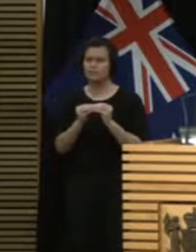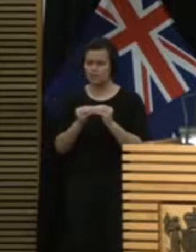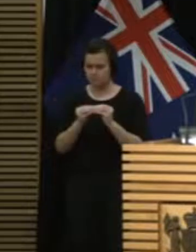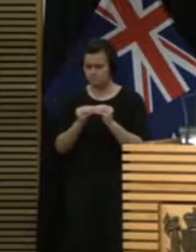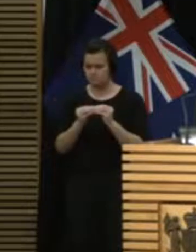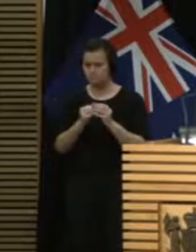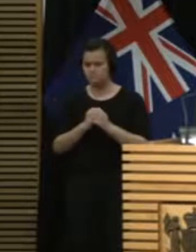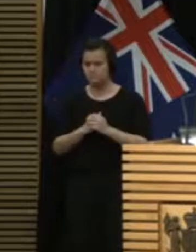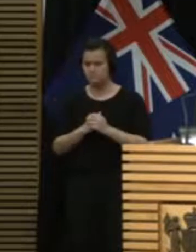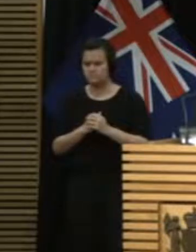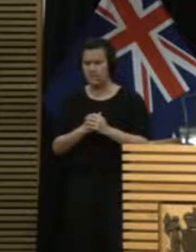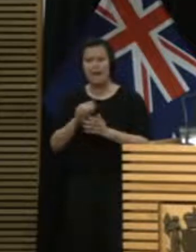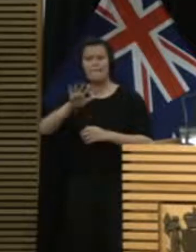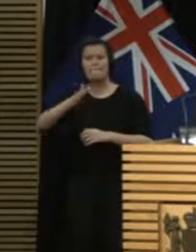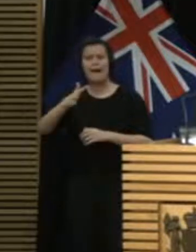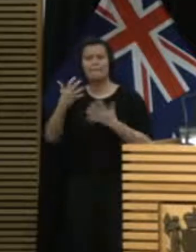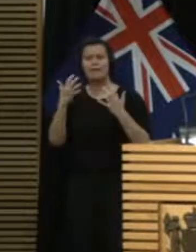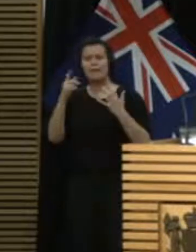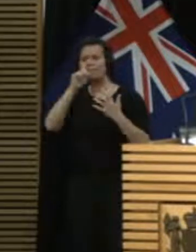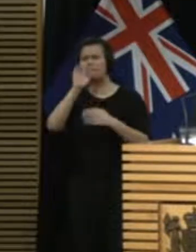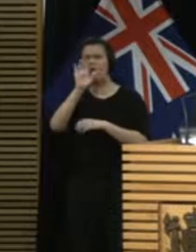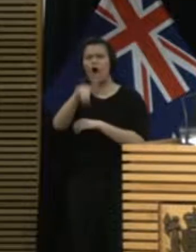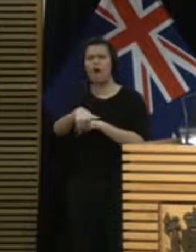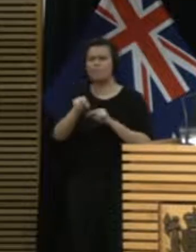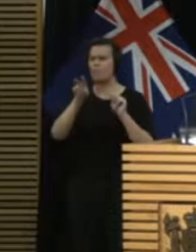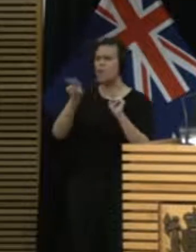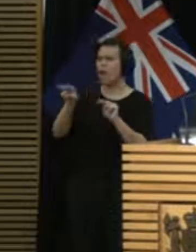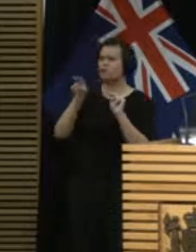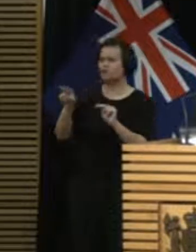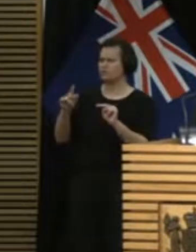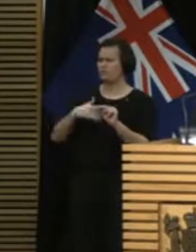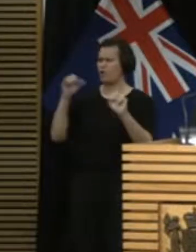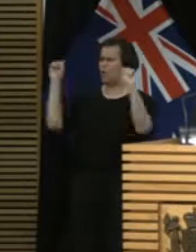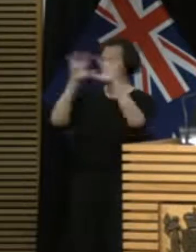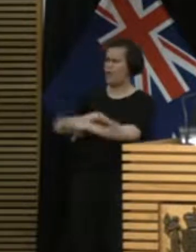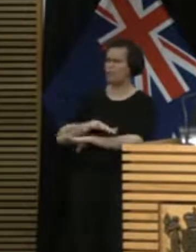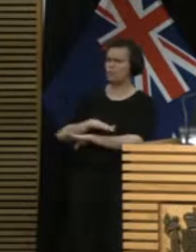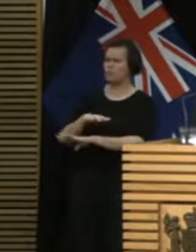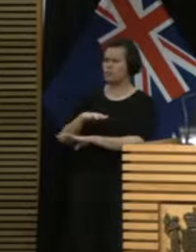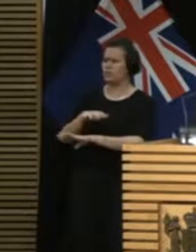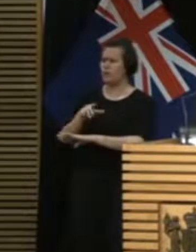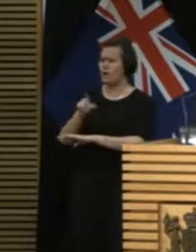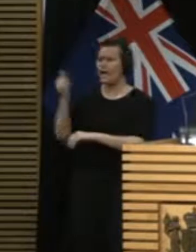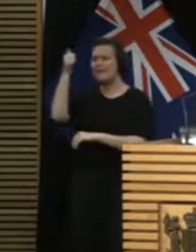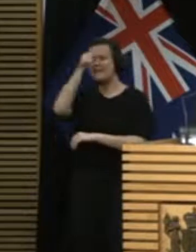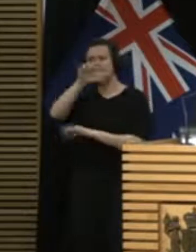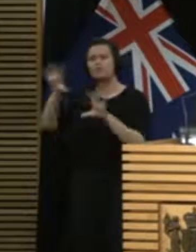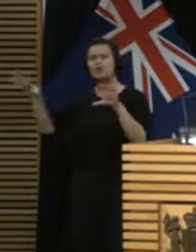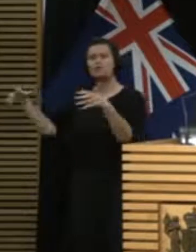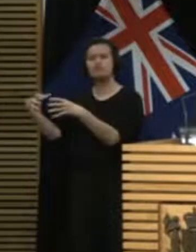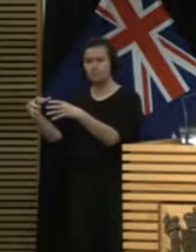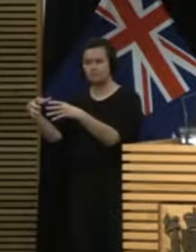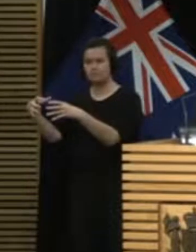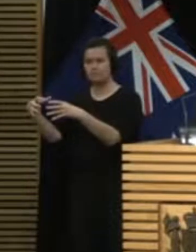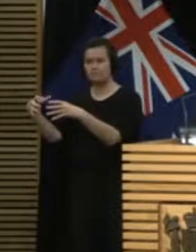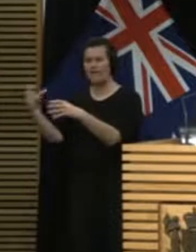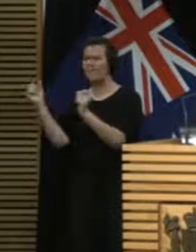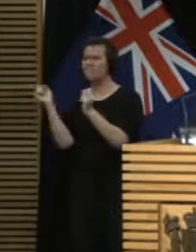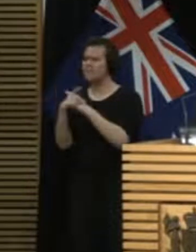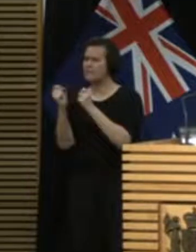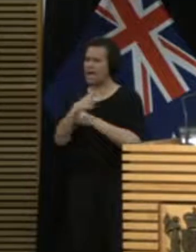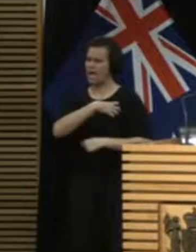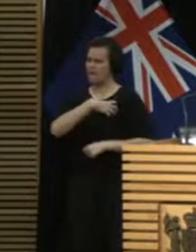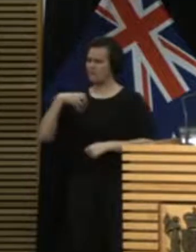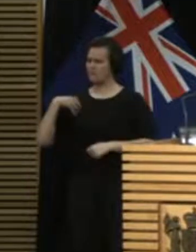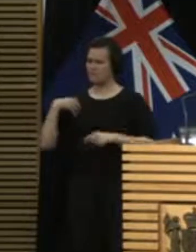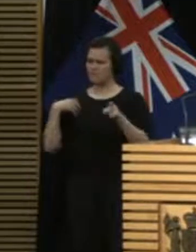experts they see in the media, Murdoch, Baker, Wiles and the rest, recommending one thing, but you either suggested that and it wasn't picked up, or you didn't suggest